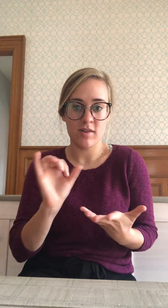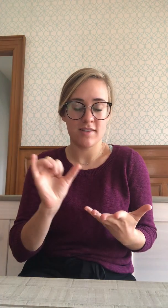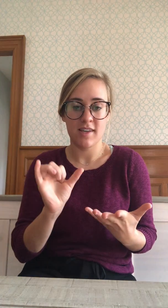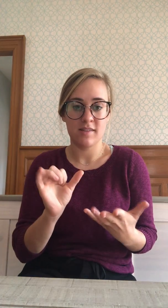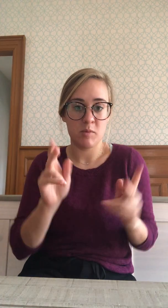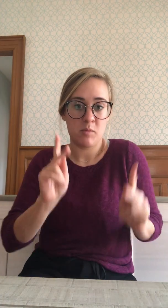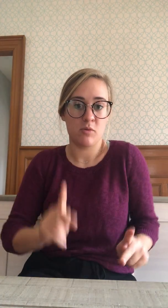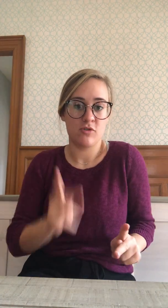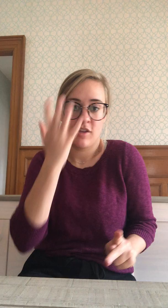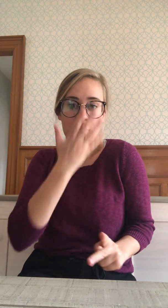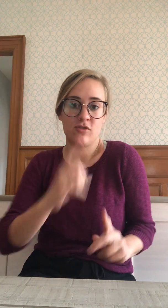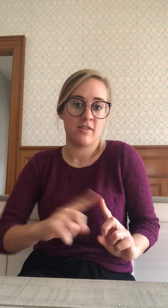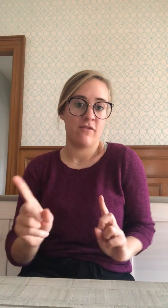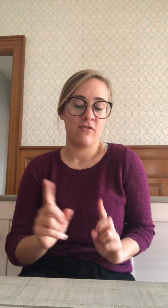different.